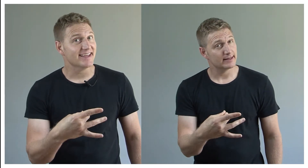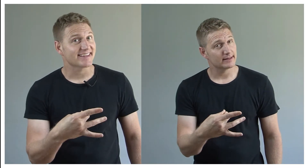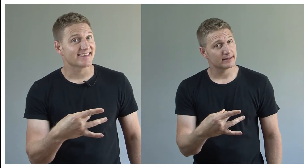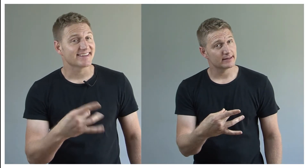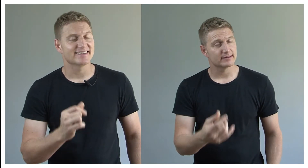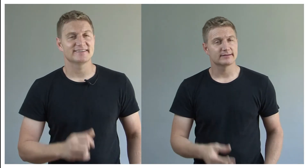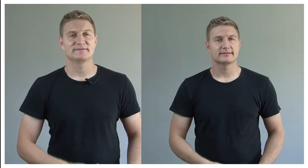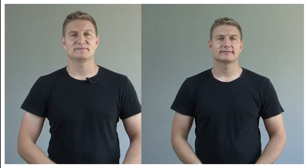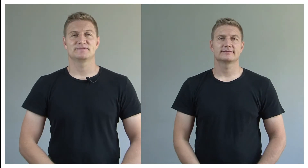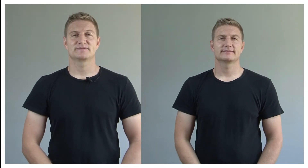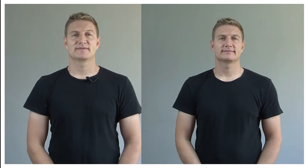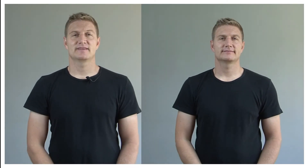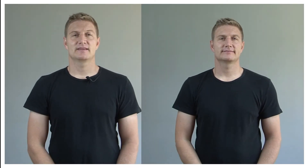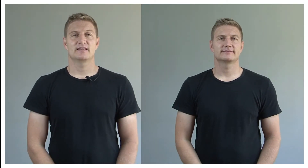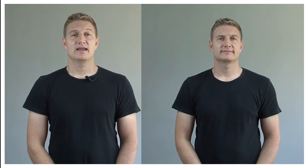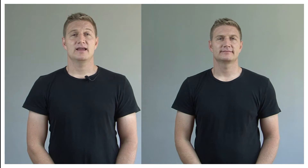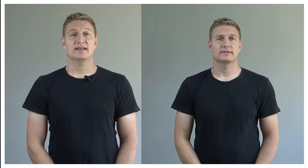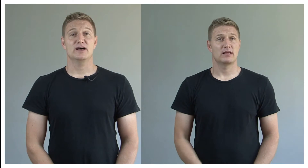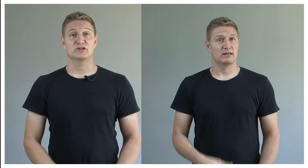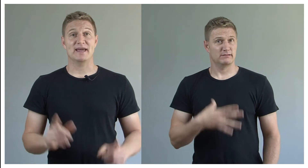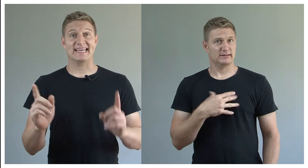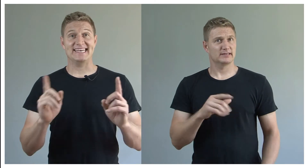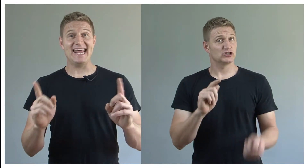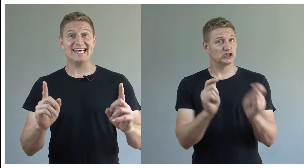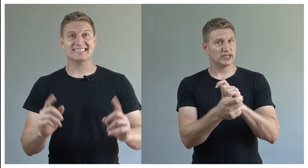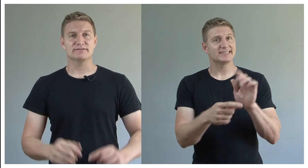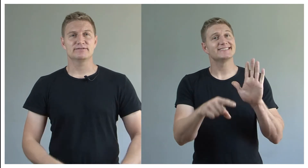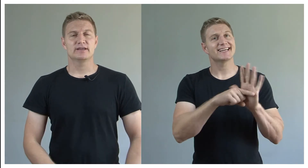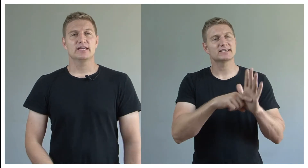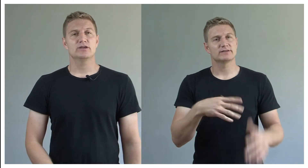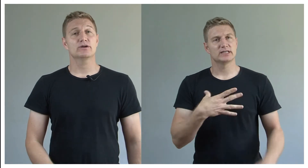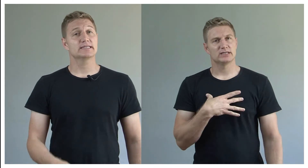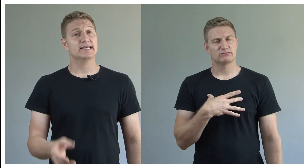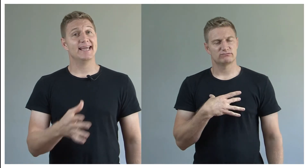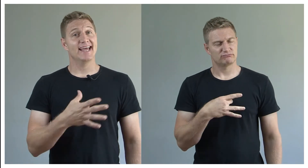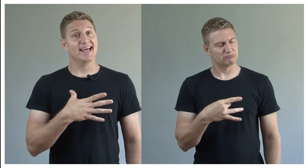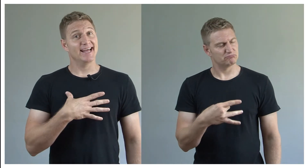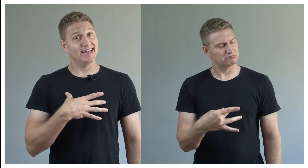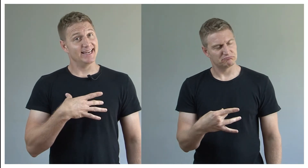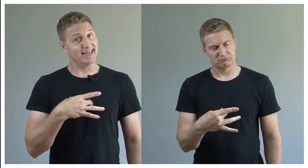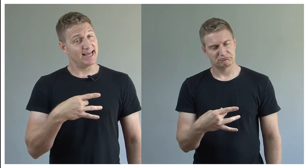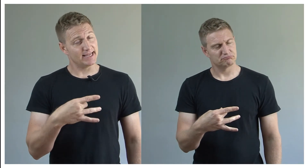Like. Now to make it negative, you're going to say like.